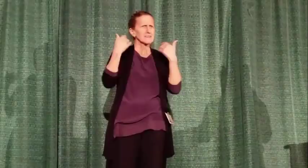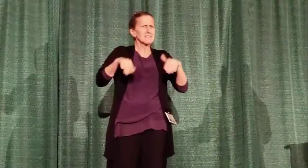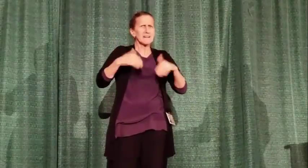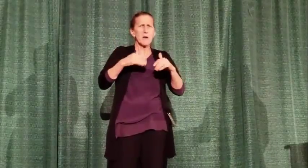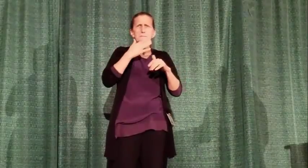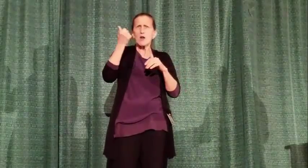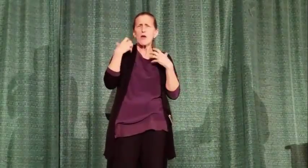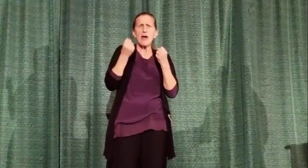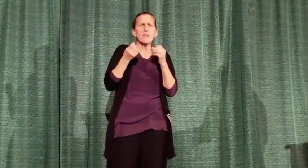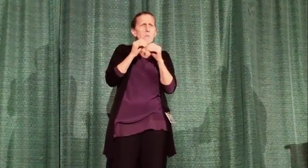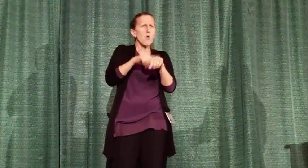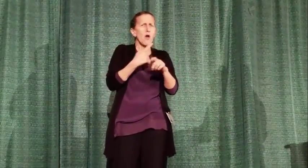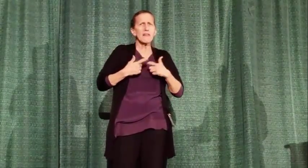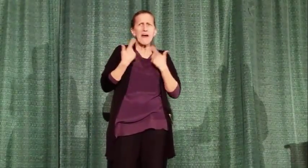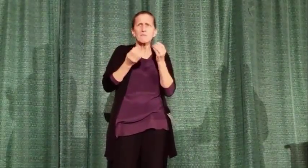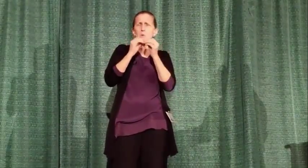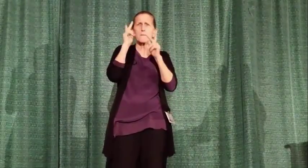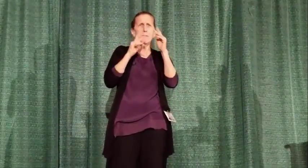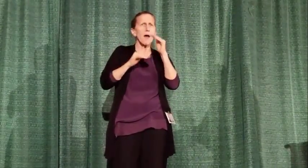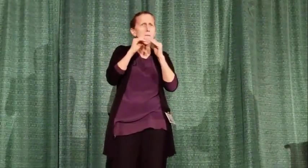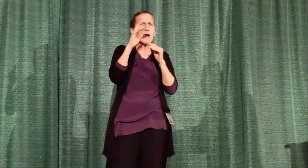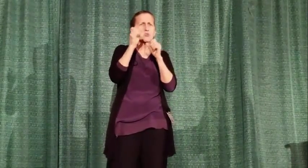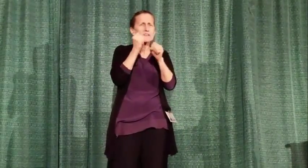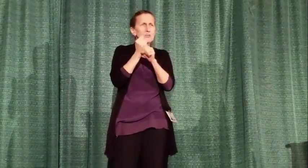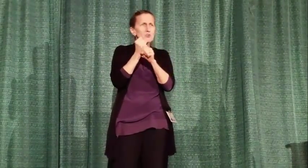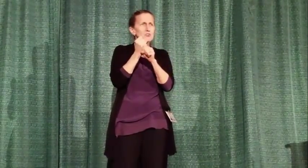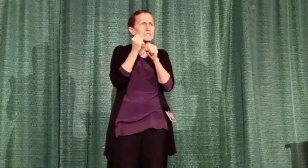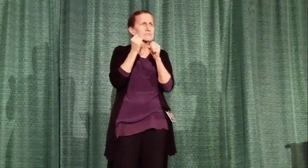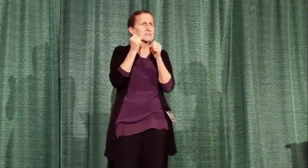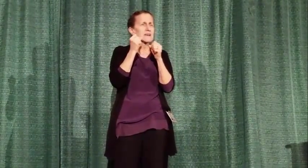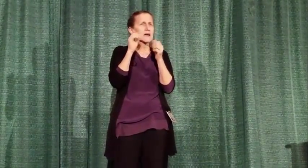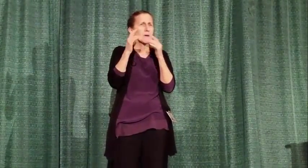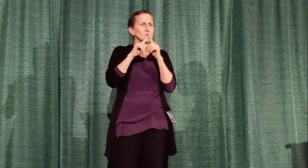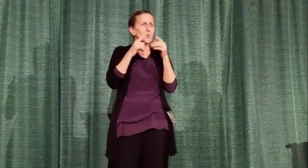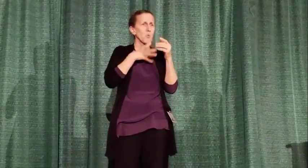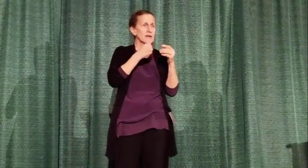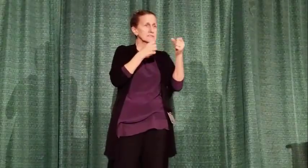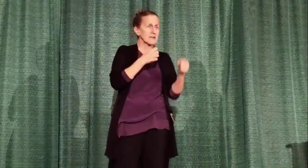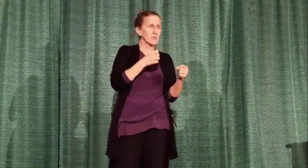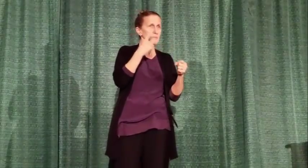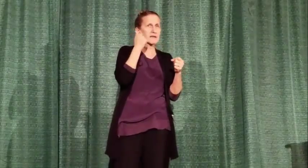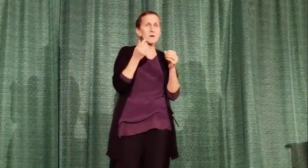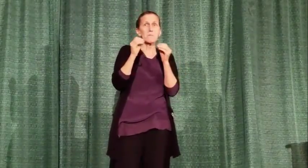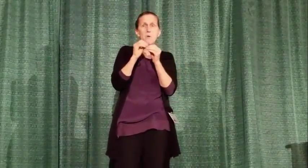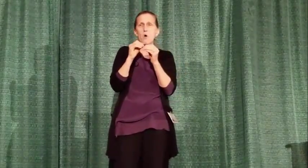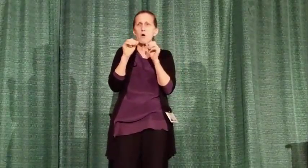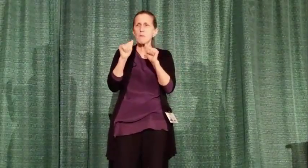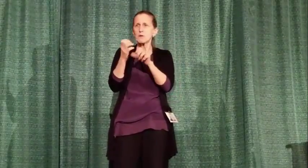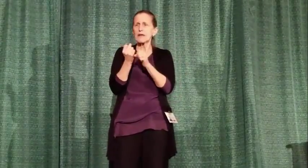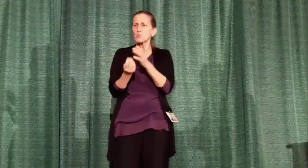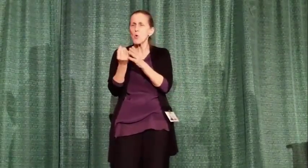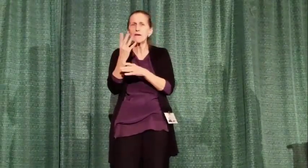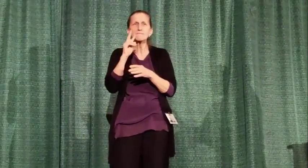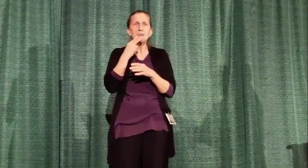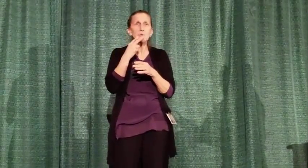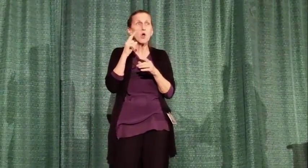better health, more long life, more people living to be 100 years old when the white Southerners did, because they had more access to growing vegetables. What I'm saying